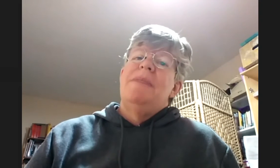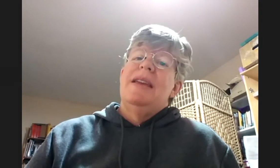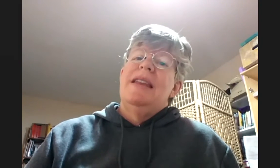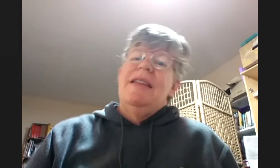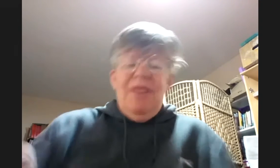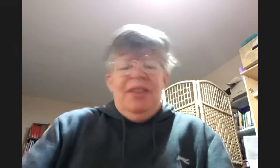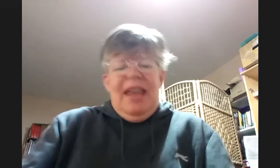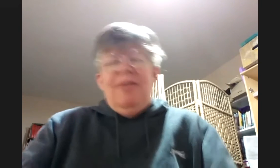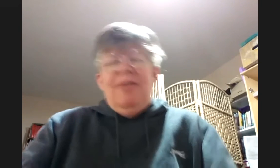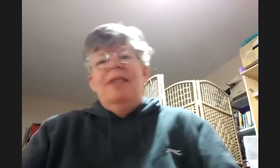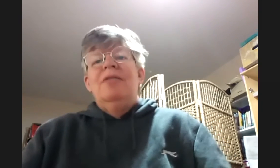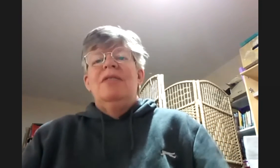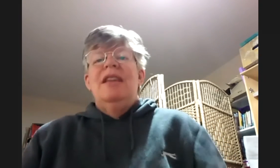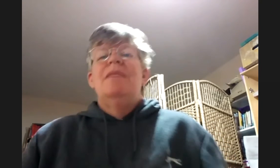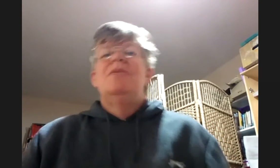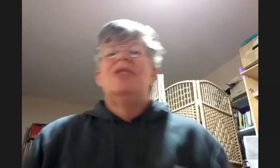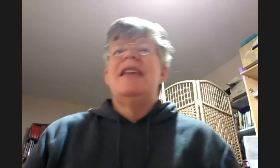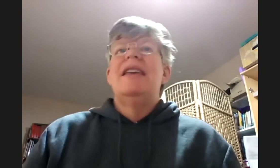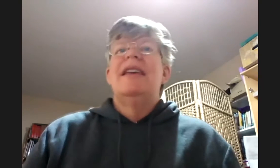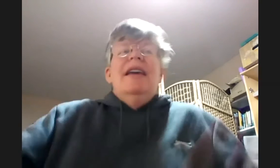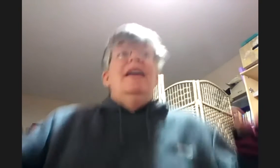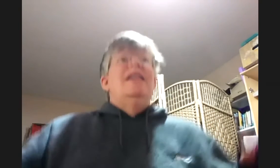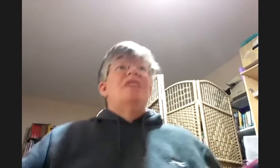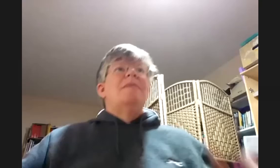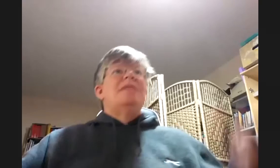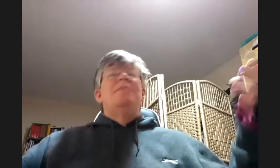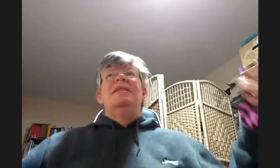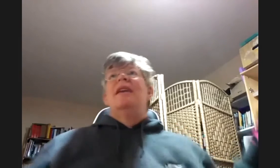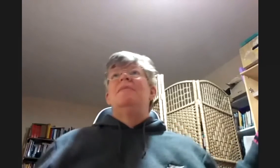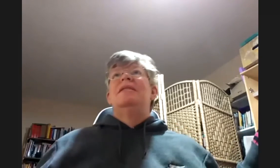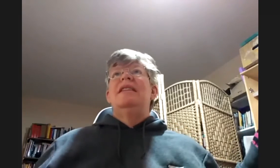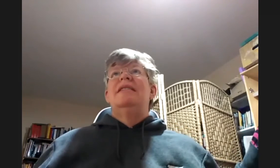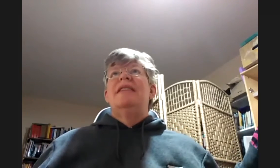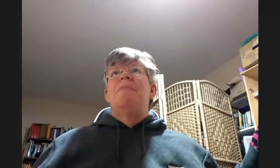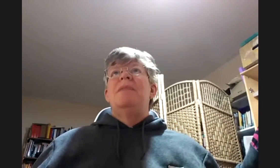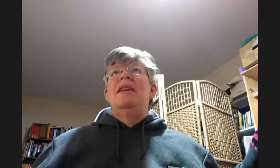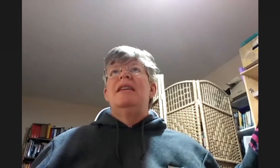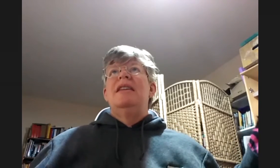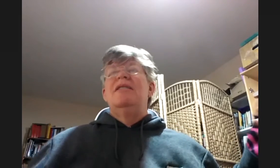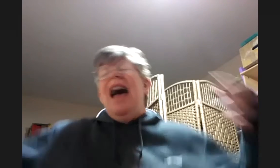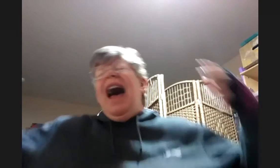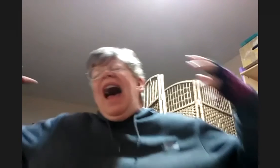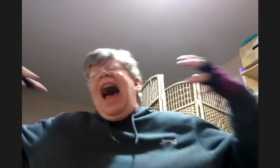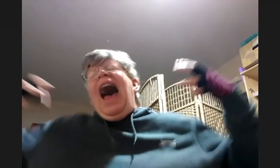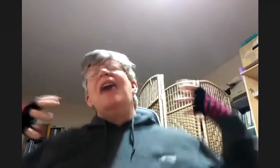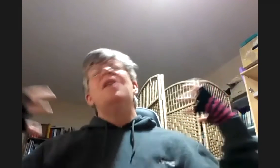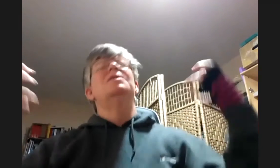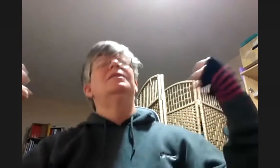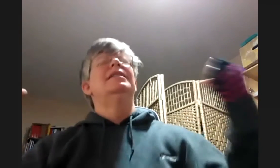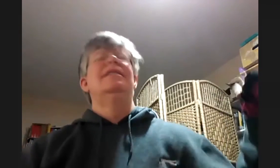and he felt that ground underneath him shaking, and he jumped up in time to see the stampede, and he just howled at the top